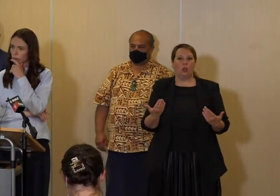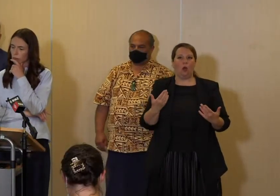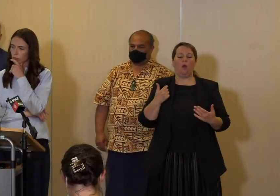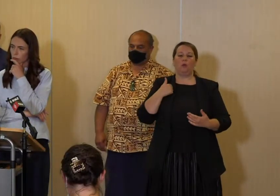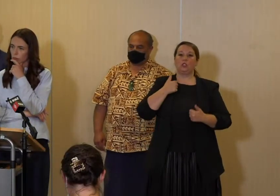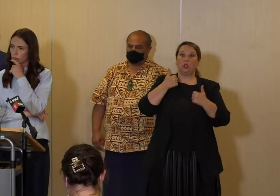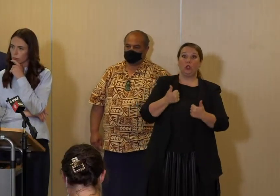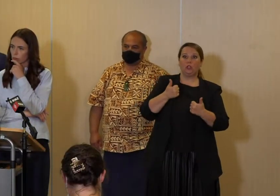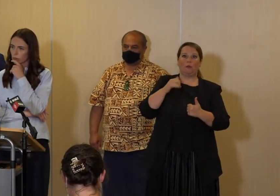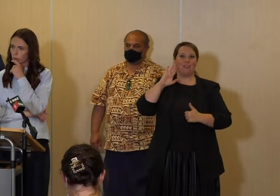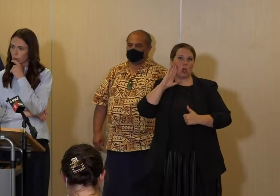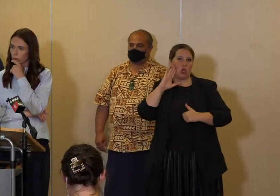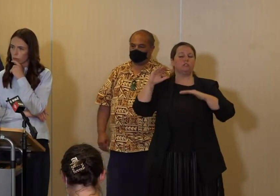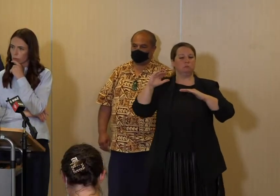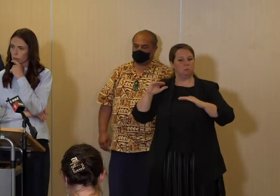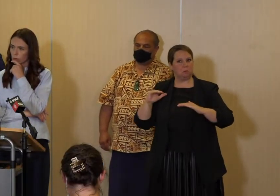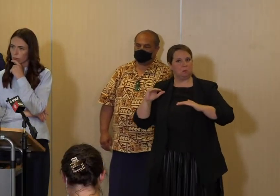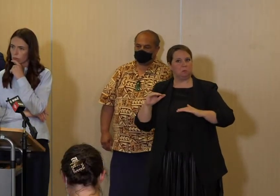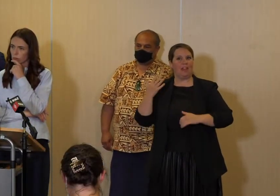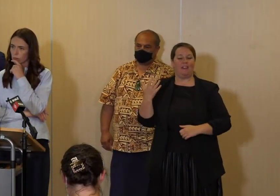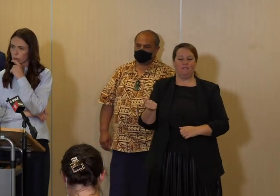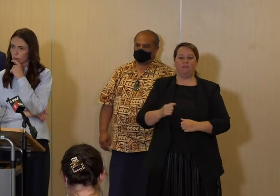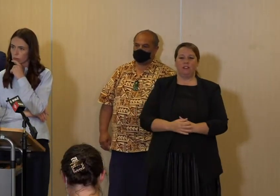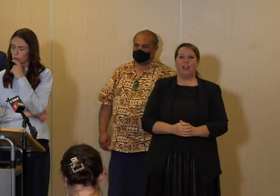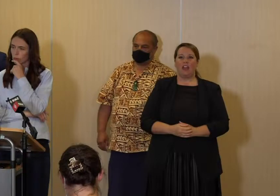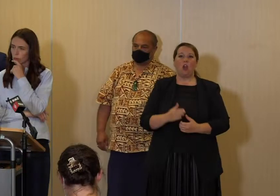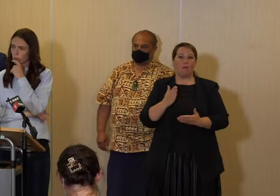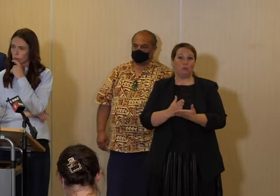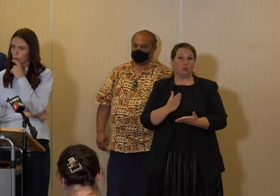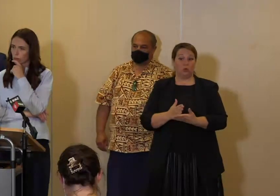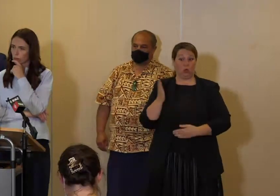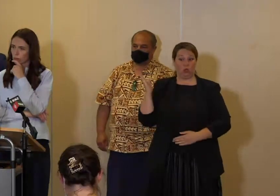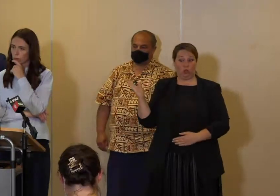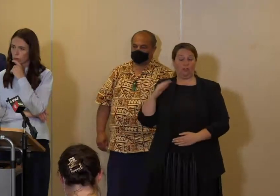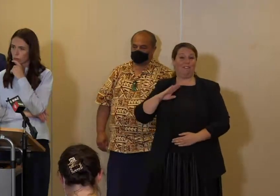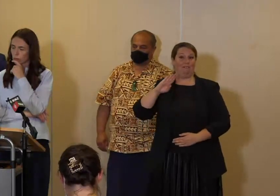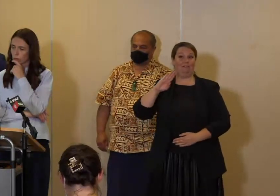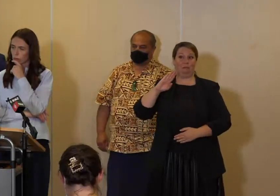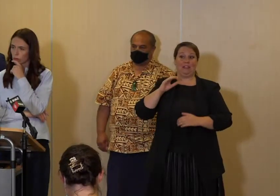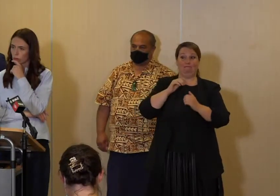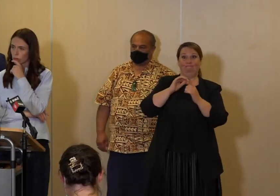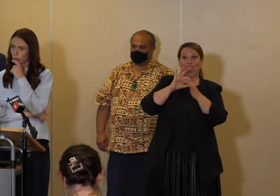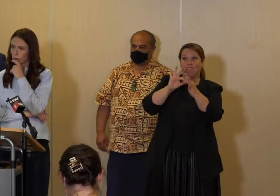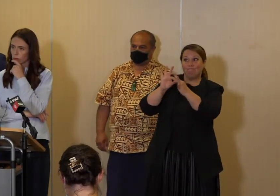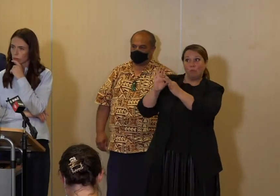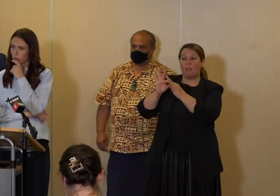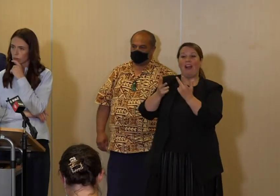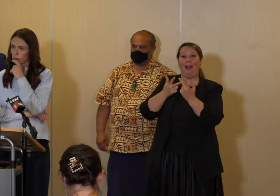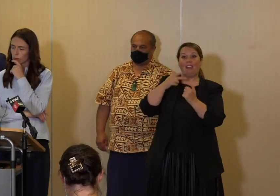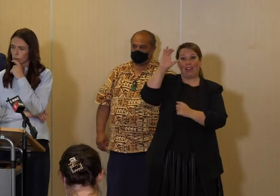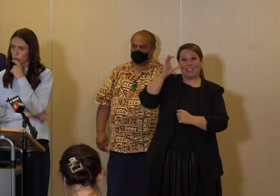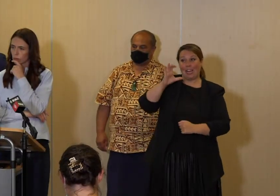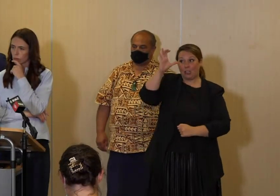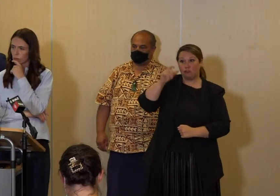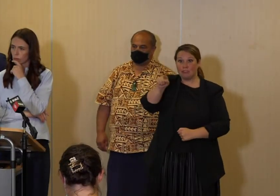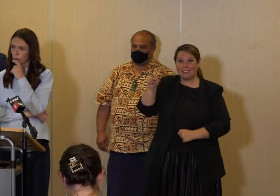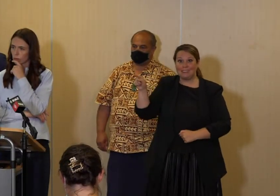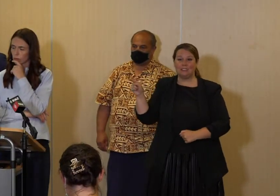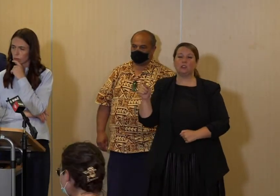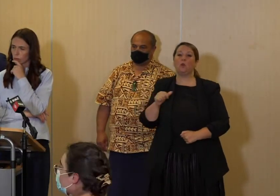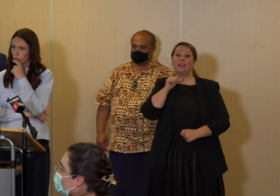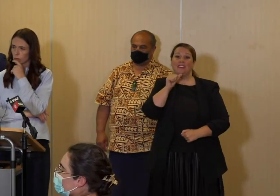probably kick-started discussions with your other bilateral partners. Should the need arise, is New Zealand able